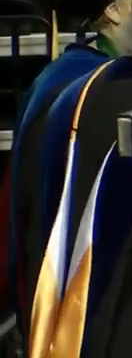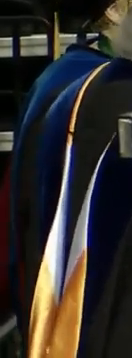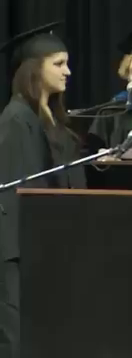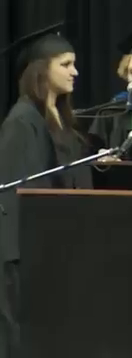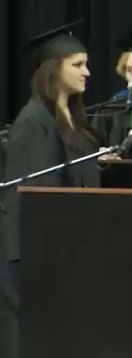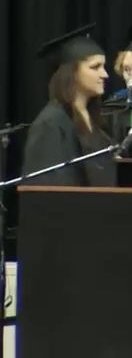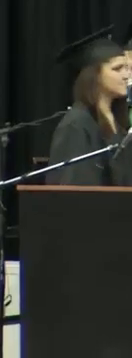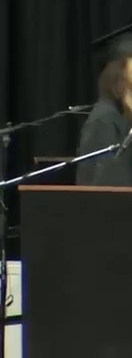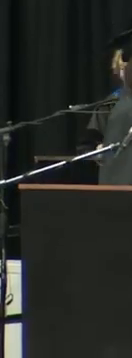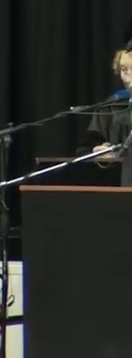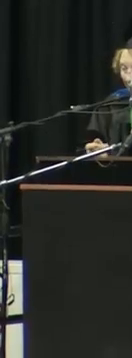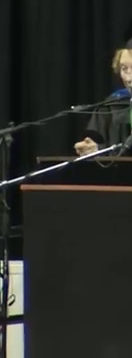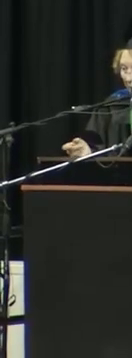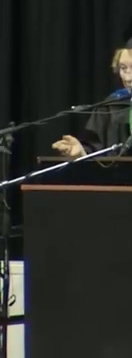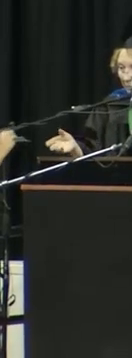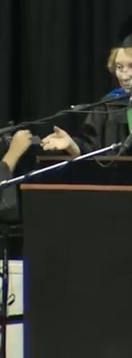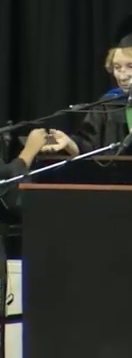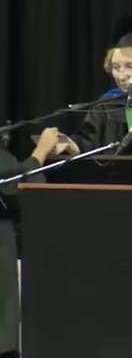Nicole Klessner.